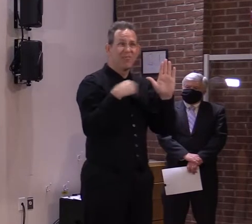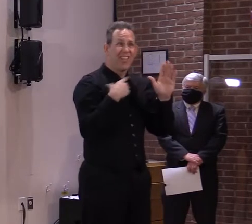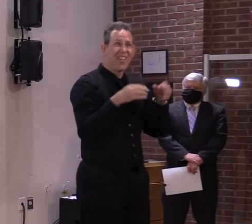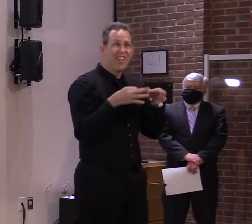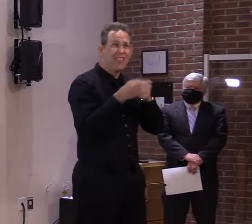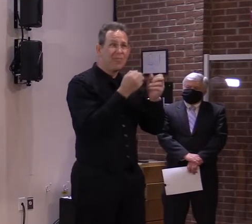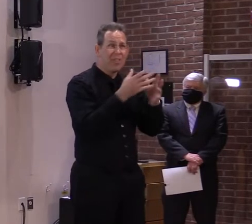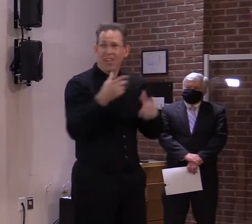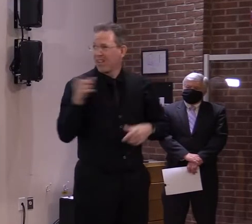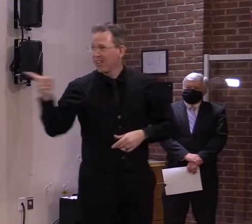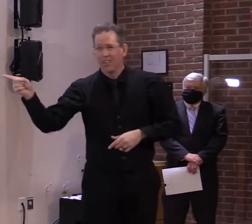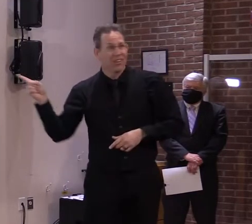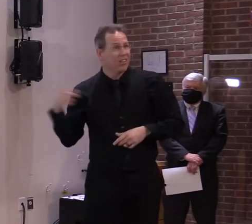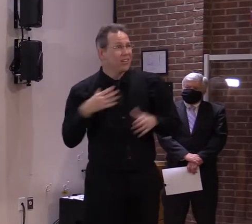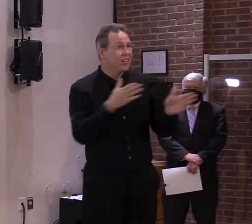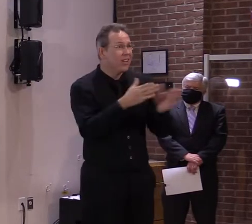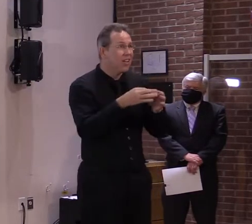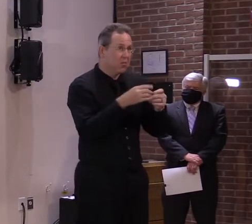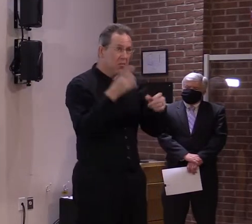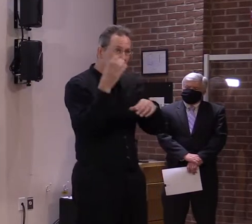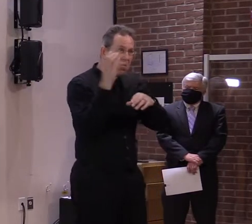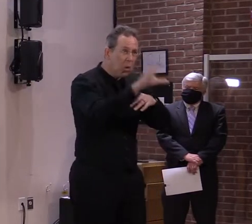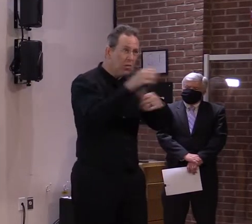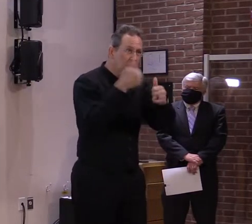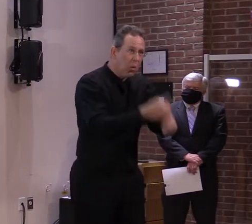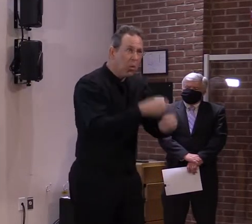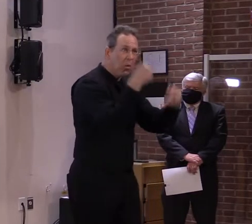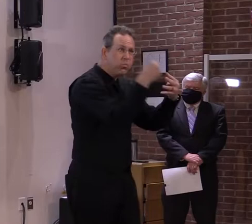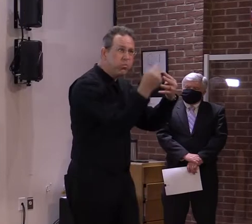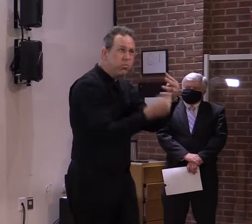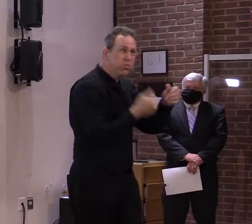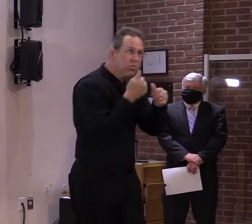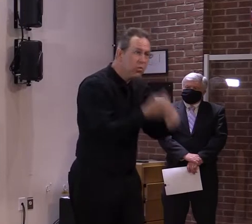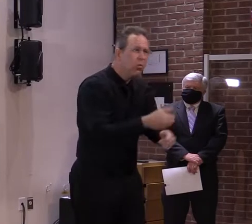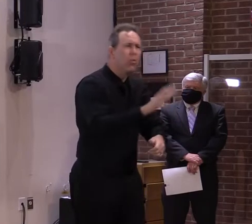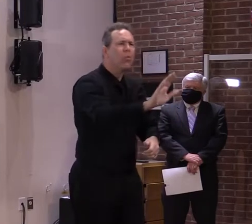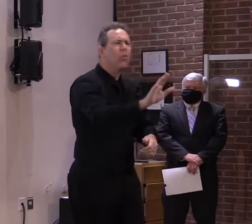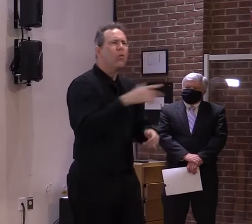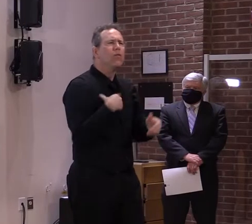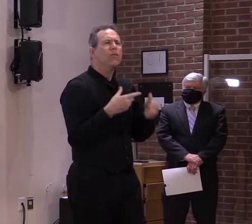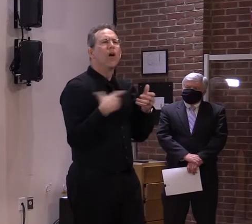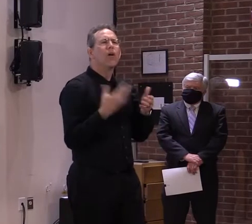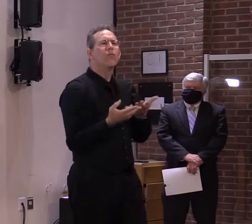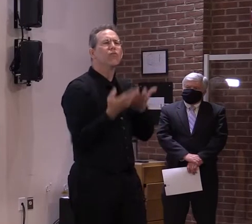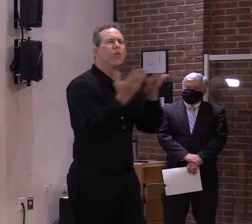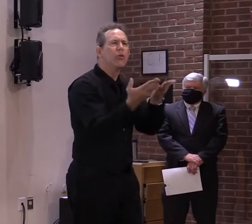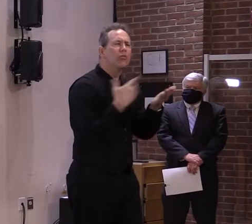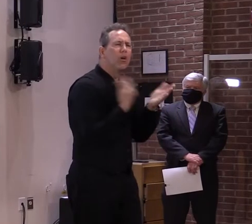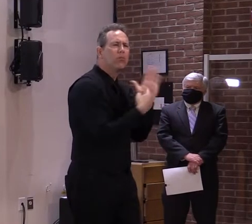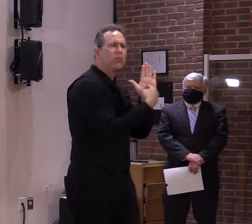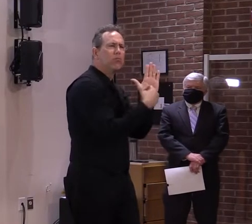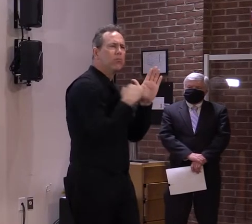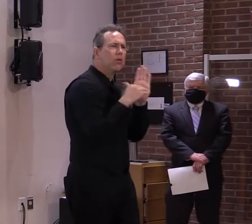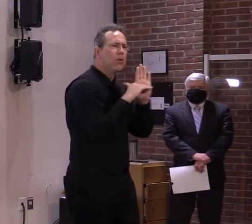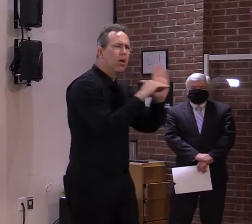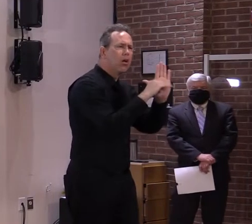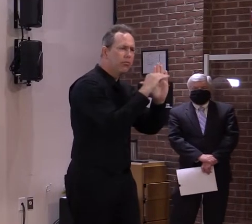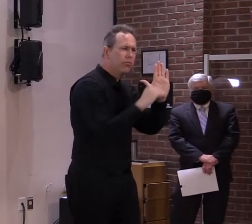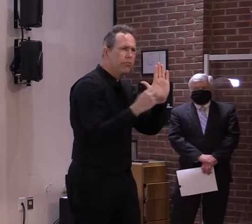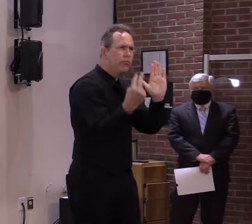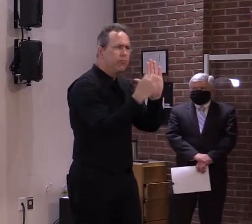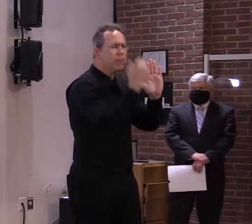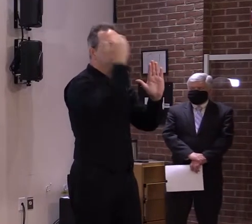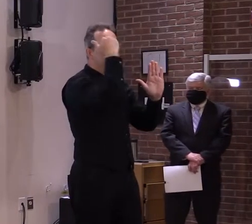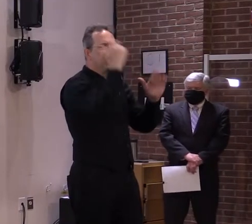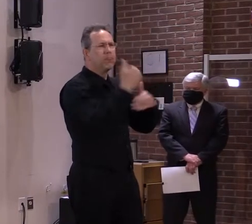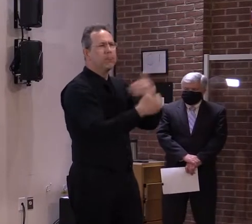than requirements. By then, we'll have been through 19 months of a historic pandemic